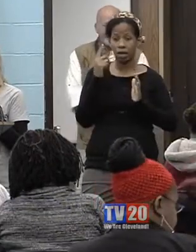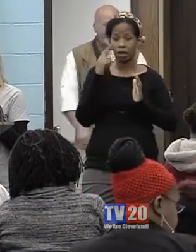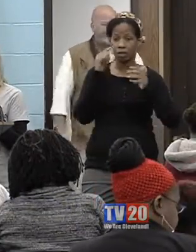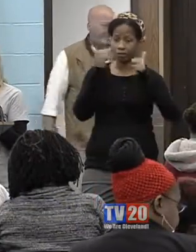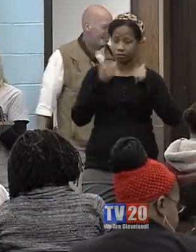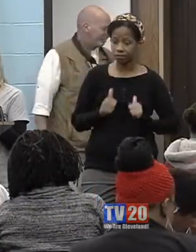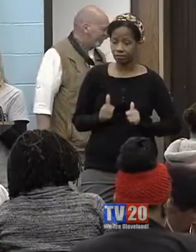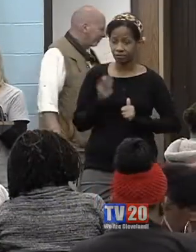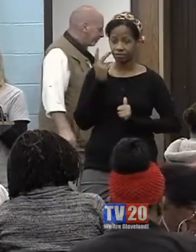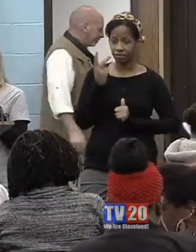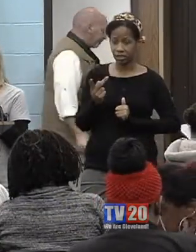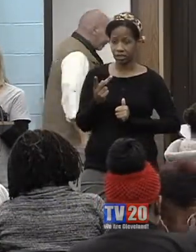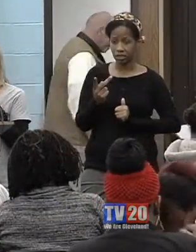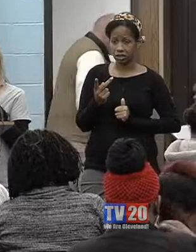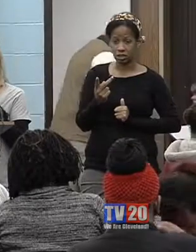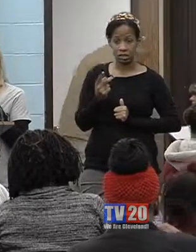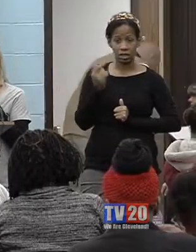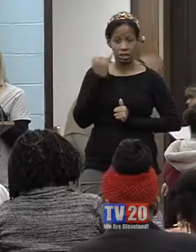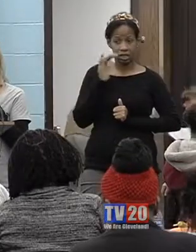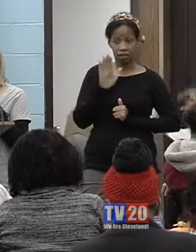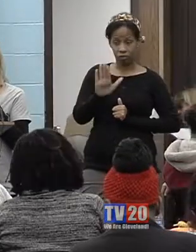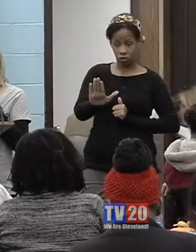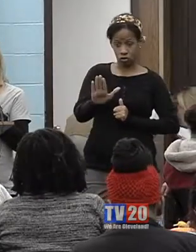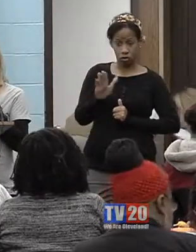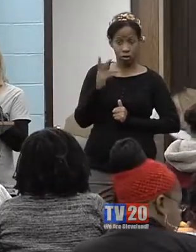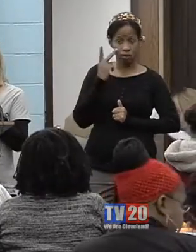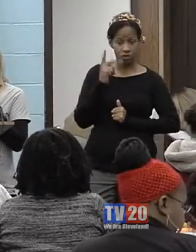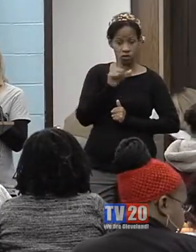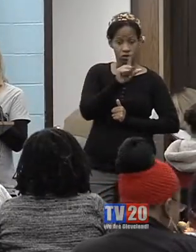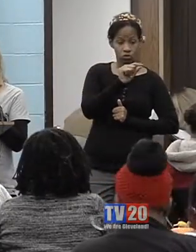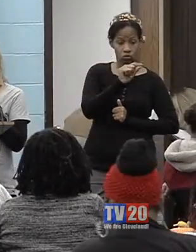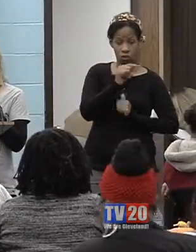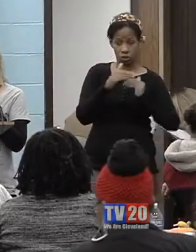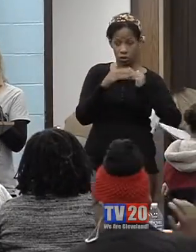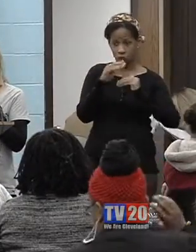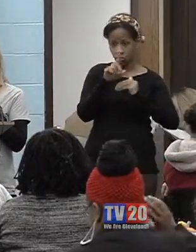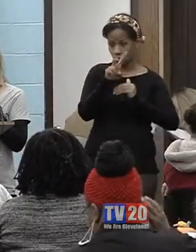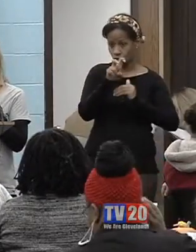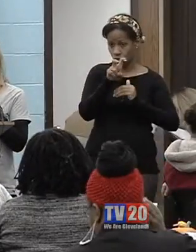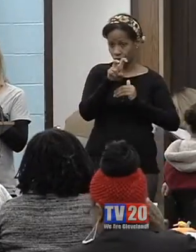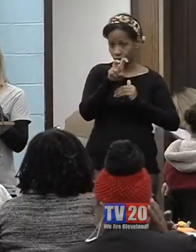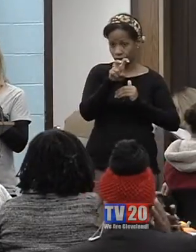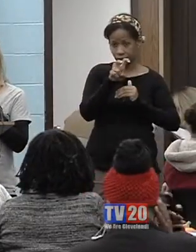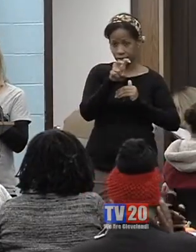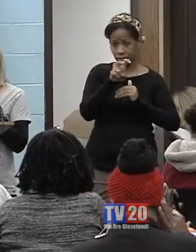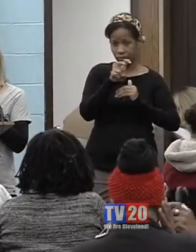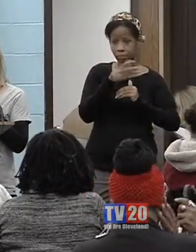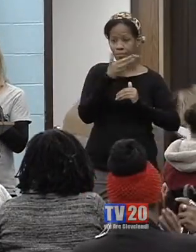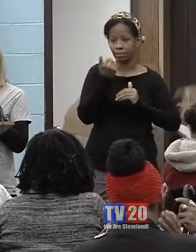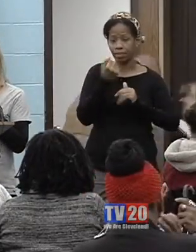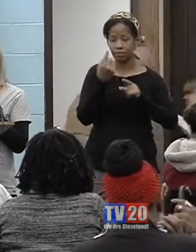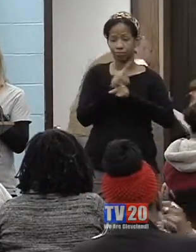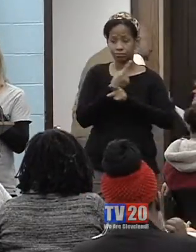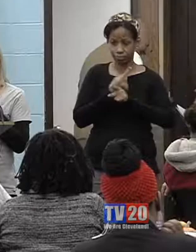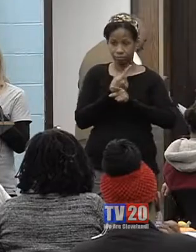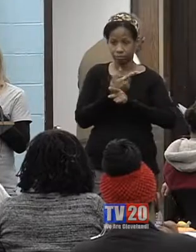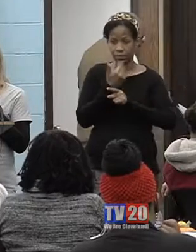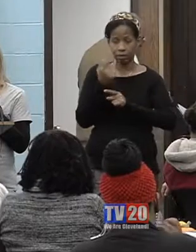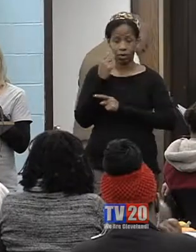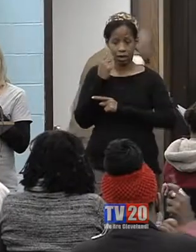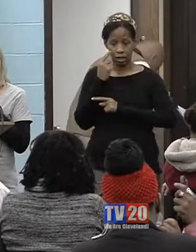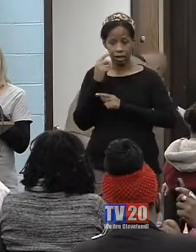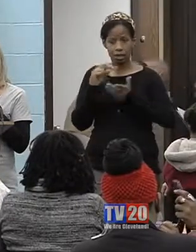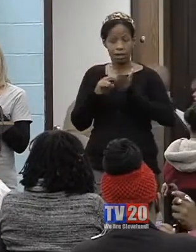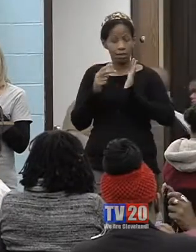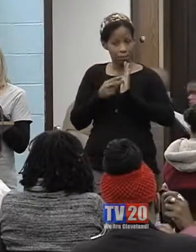mm-hmm. because if your vision is 20 over 200 through your eye doctor, with the best correction and a better eye, then